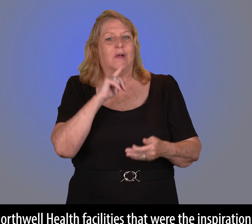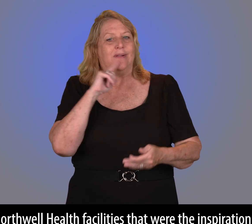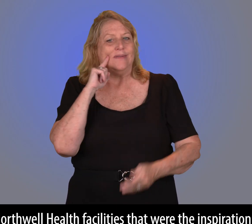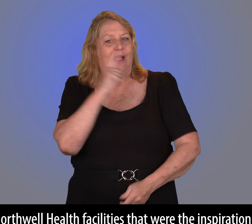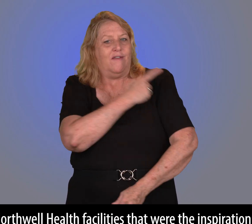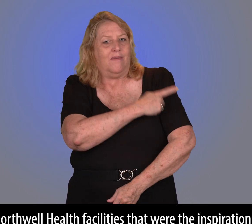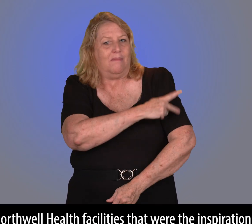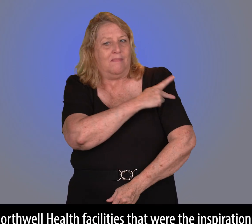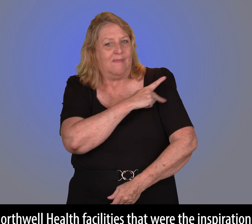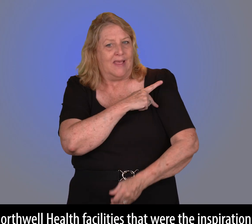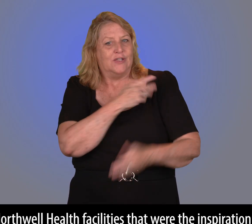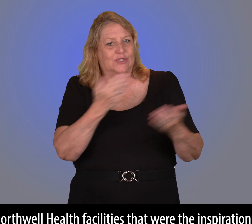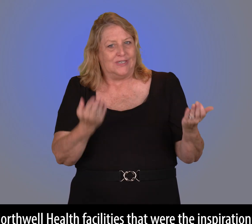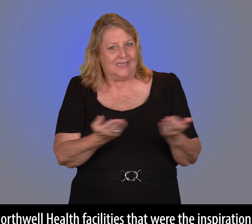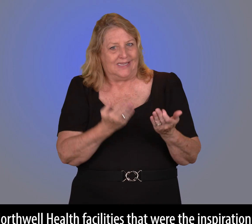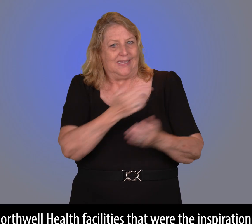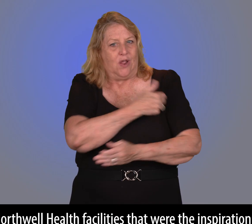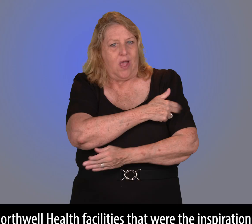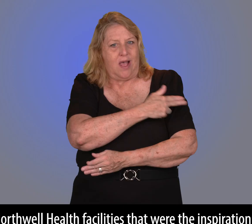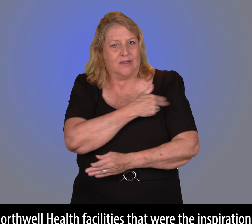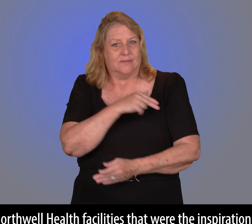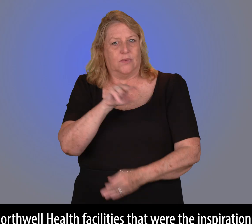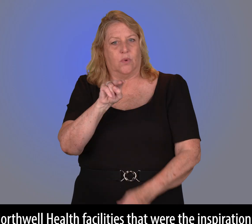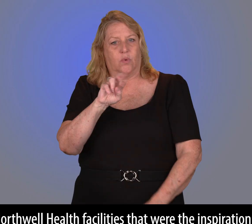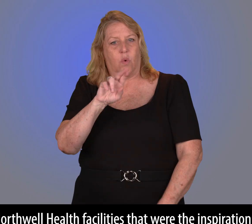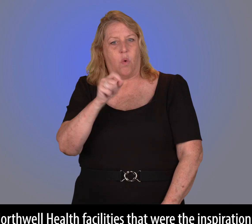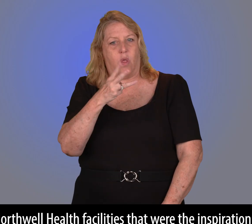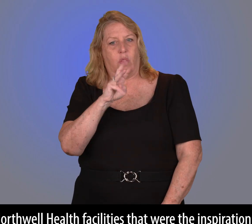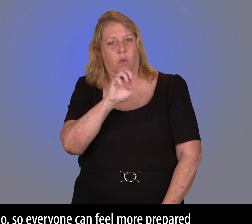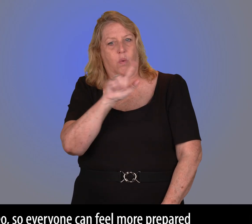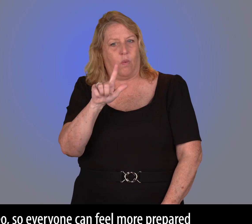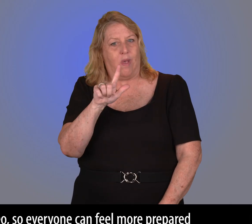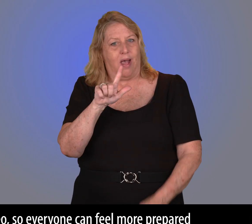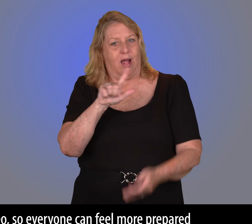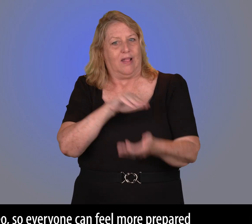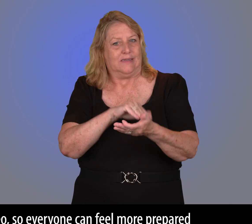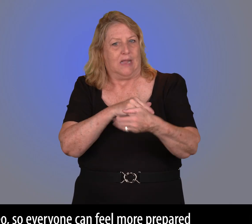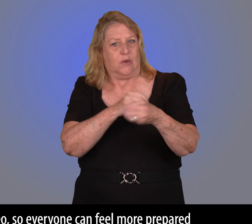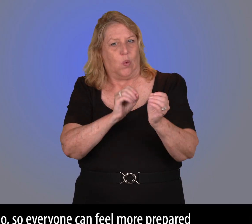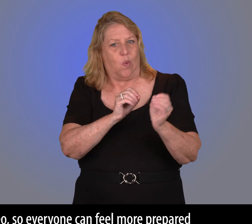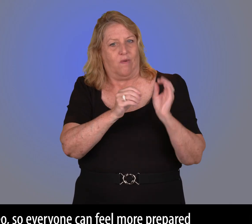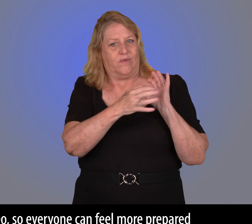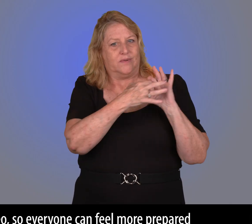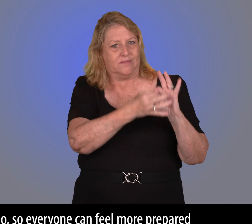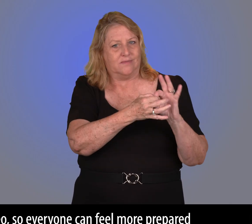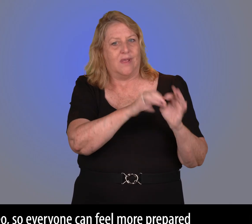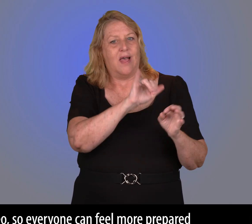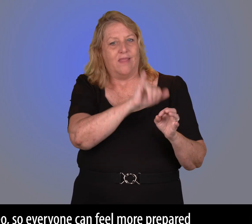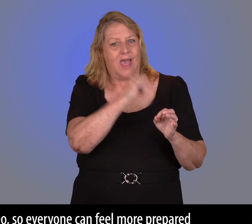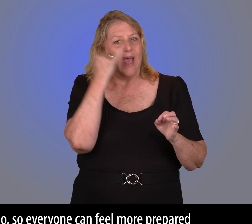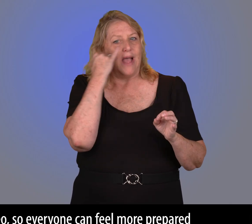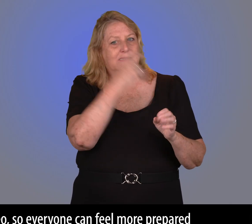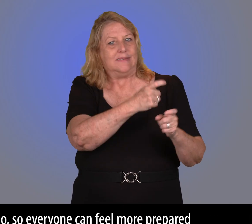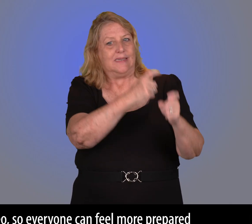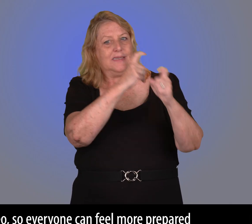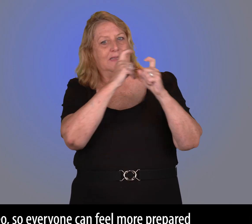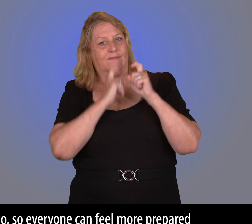at the Northwell Health facilities that were the inspiration to create this video, so everyone can feel